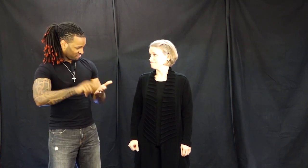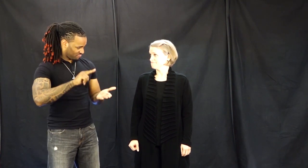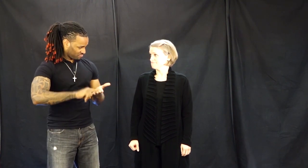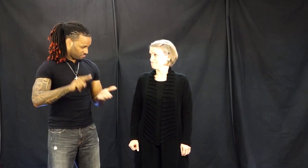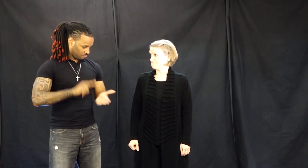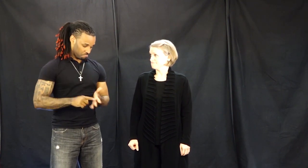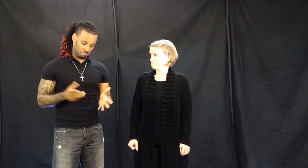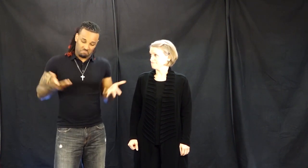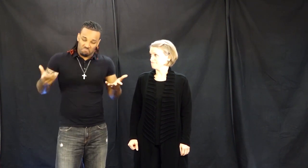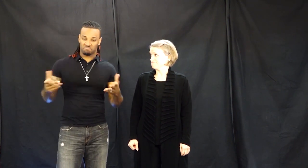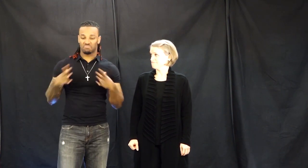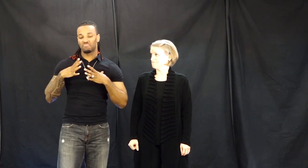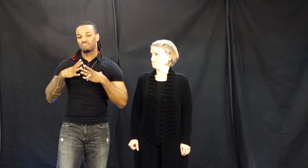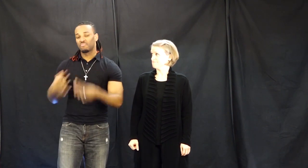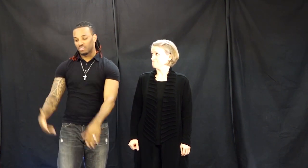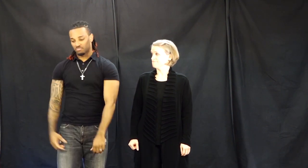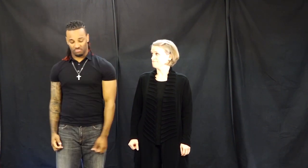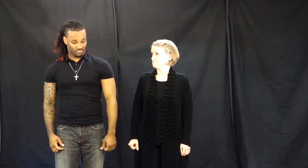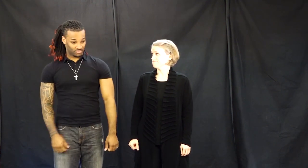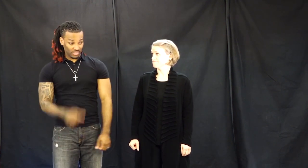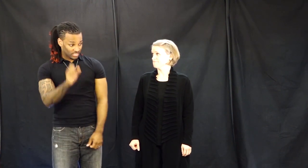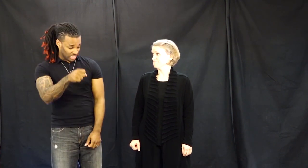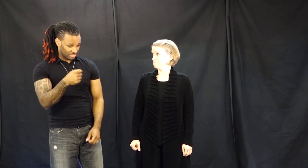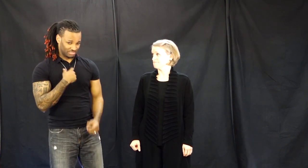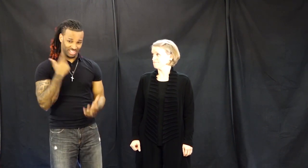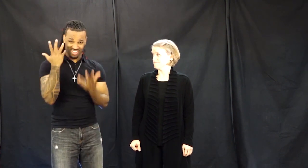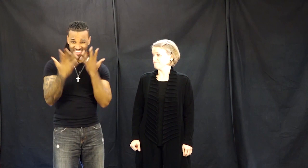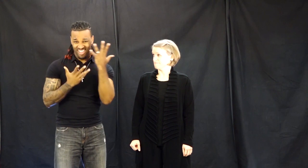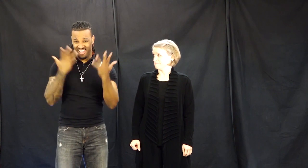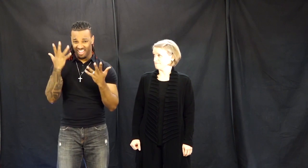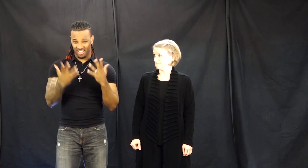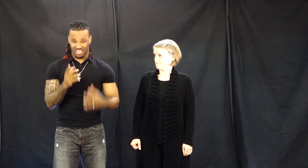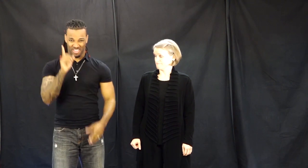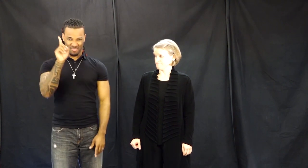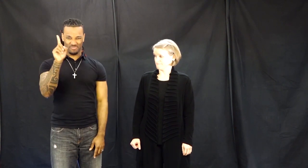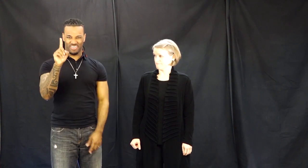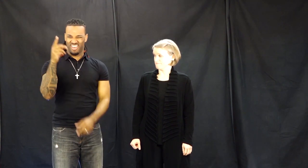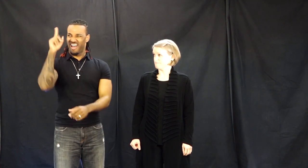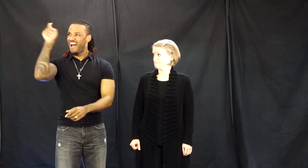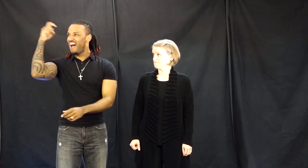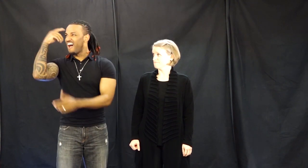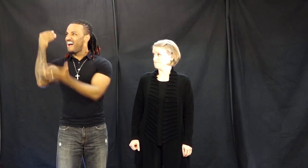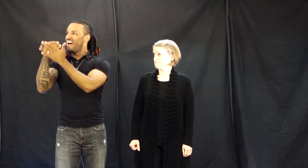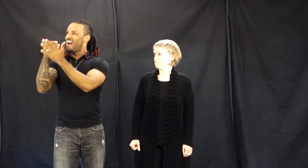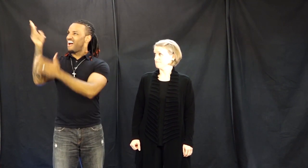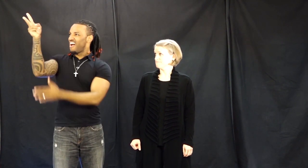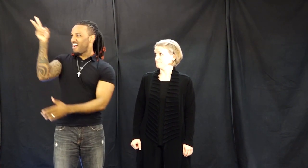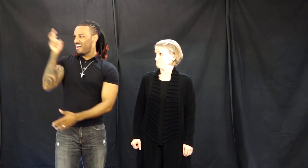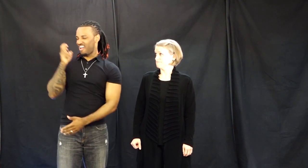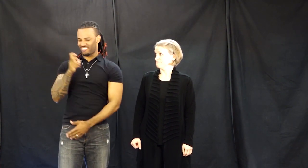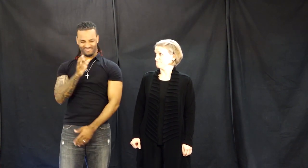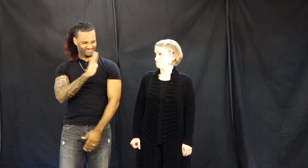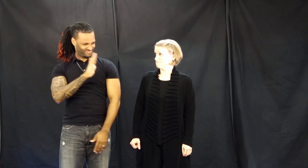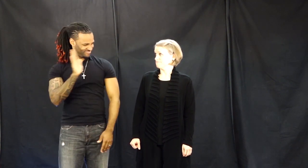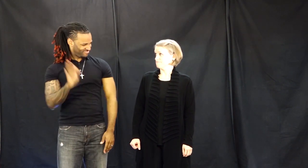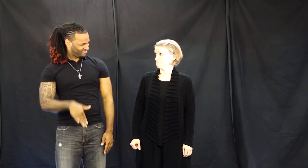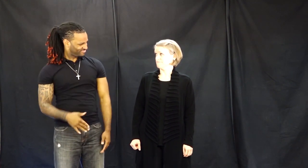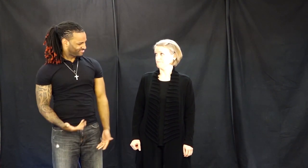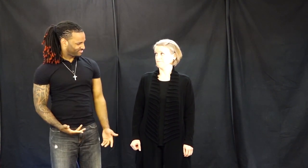the dogs after my scent, that's fine. Yes, I have reason for shame, but I have not committed treason and sullied my good name.